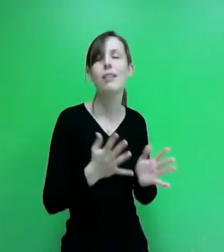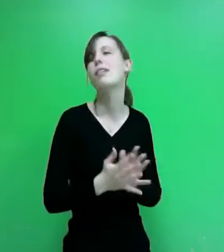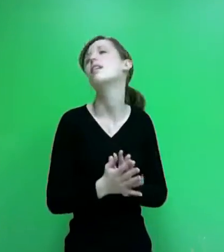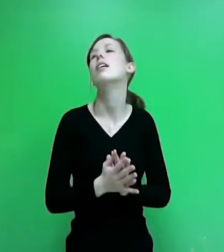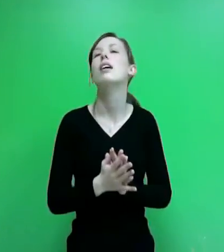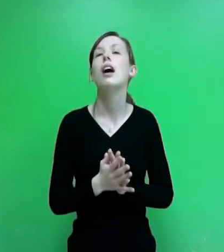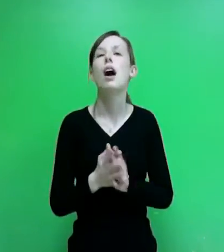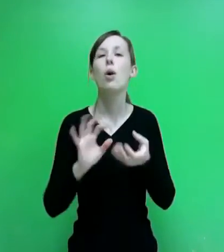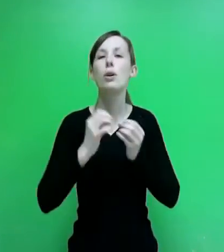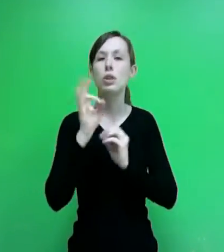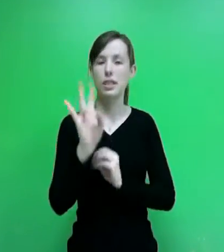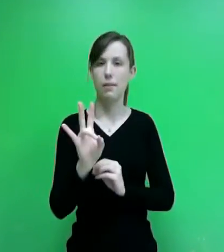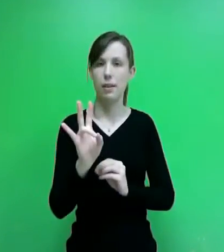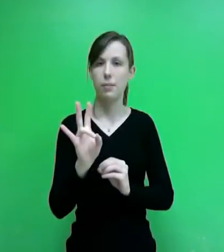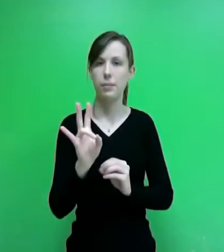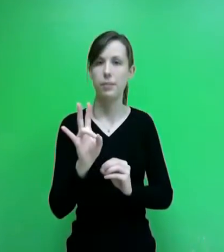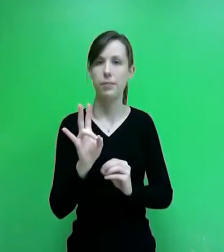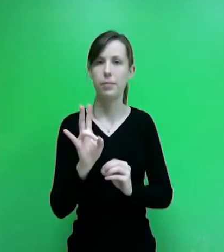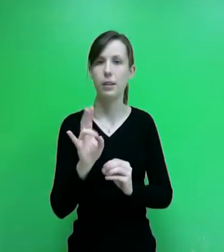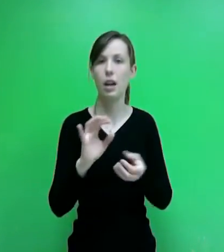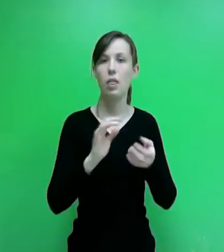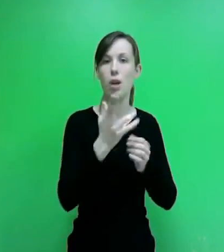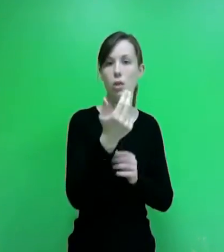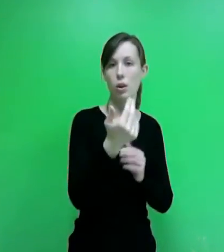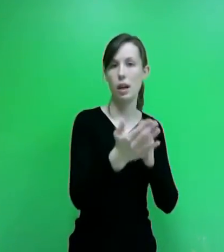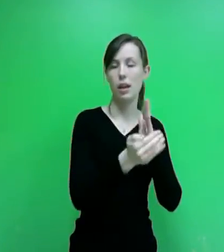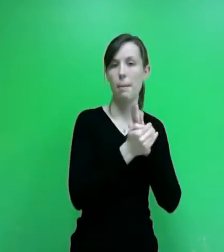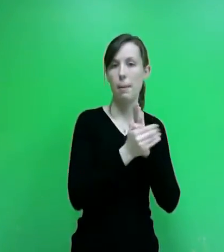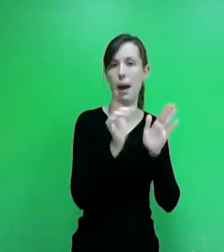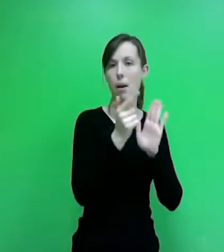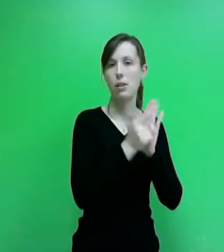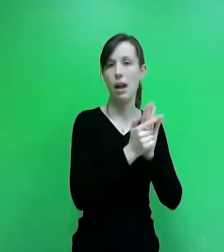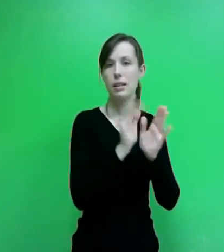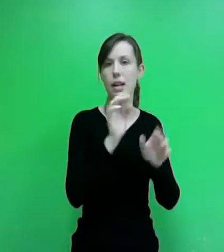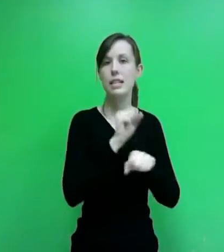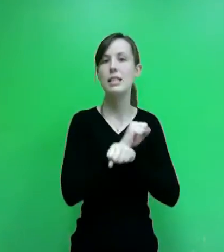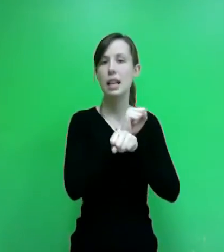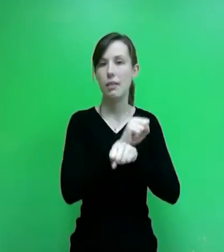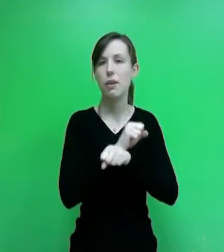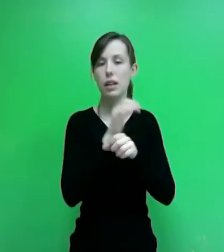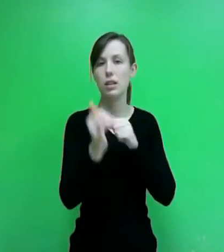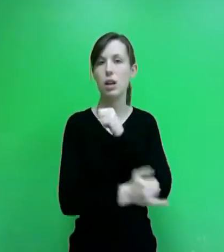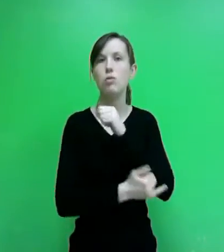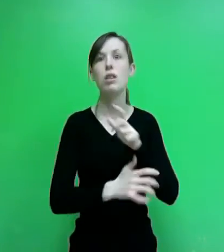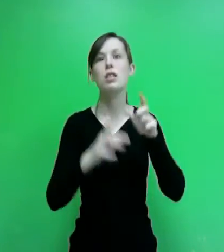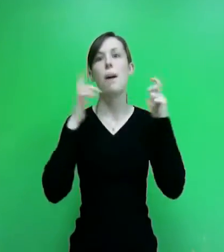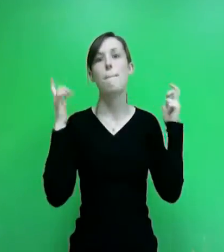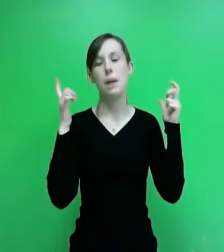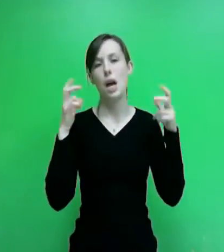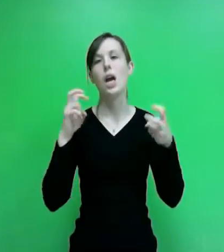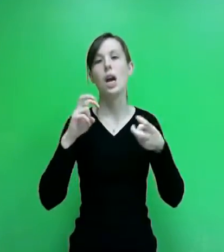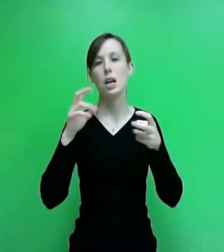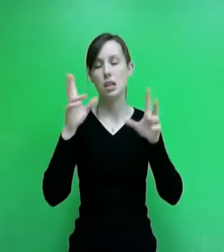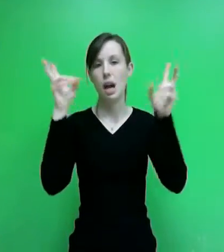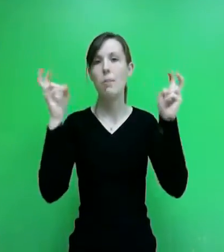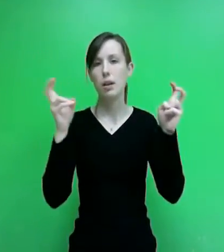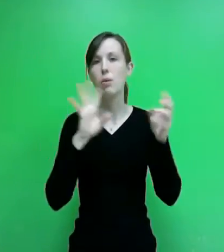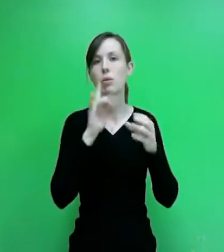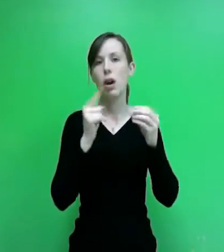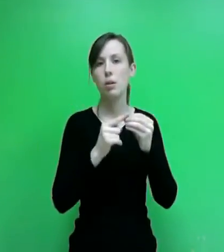Question 7. 13th Amendment outlaws slavery in this country. This is a big topic that we'll talk about several different times throughout the course of